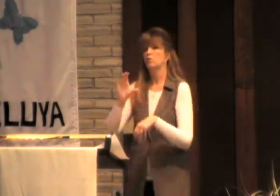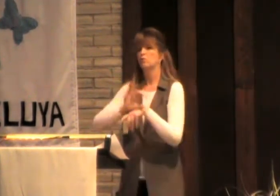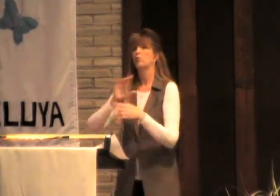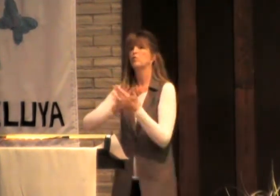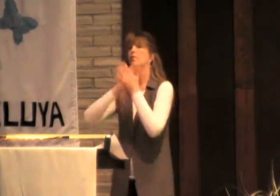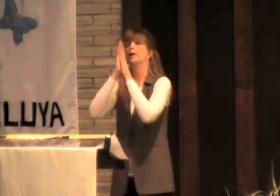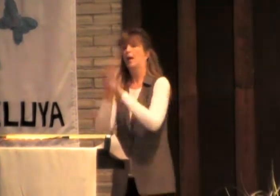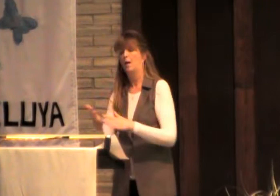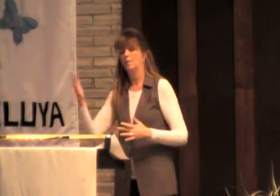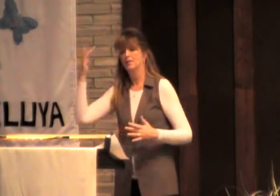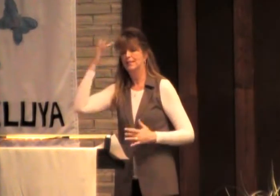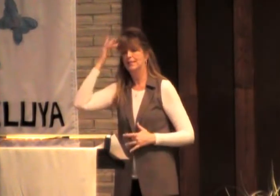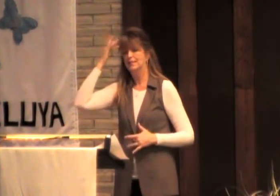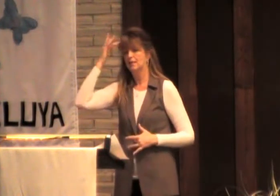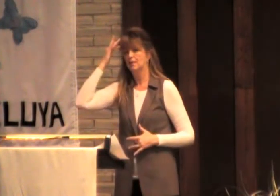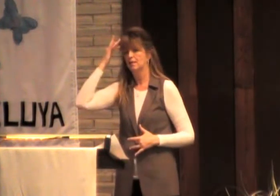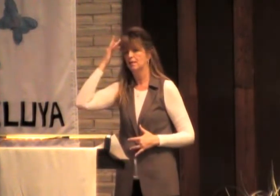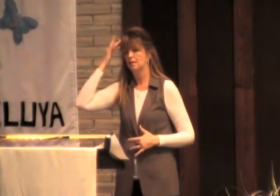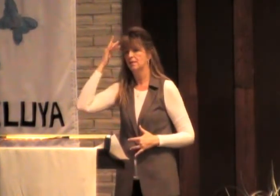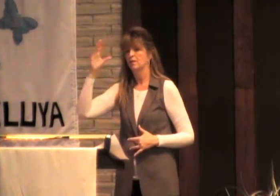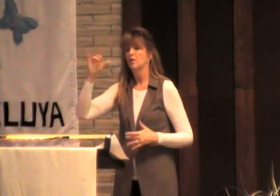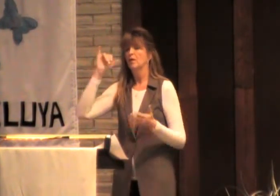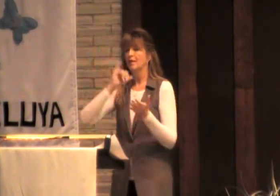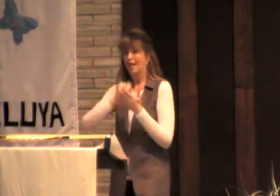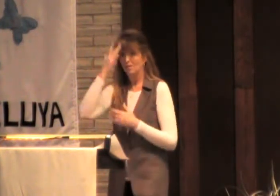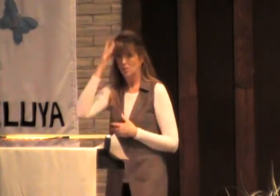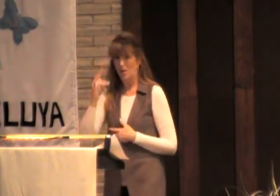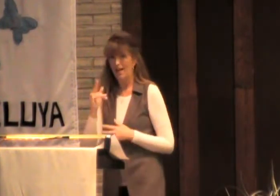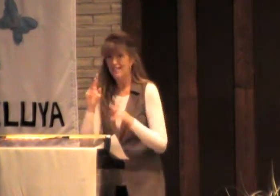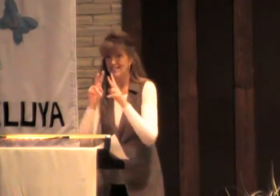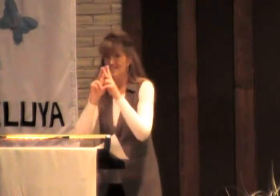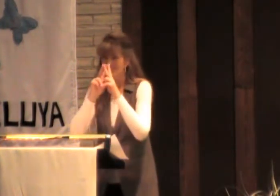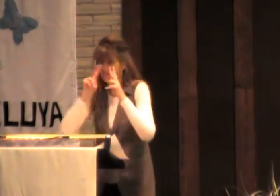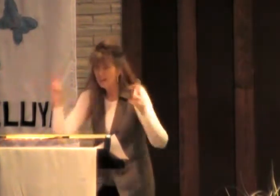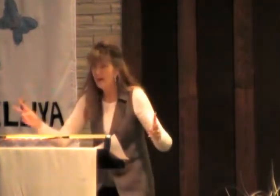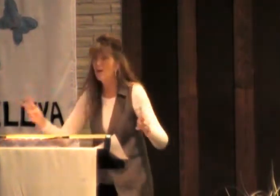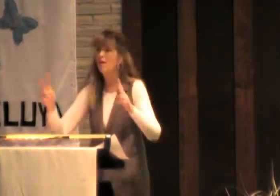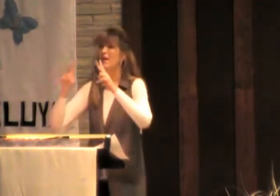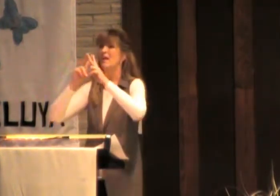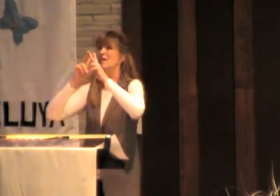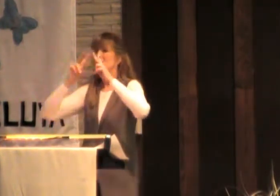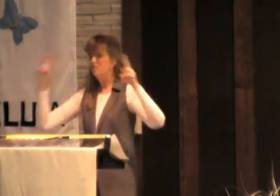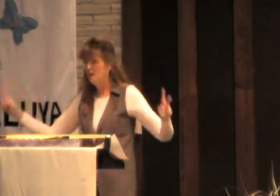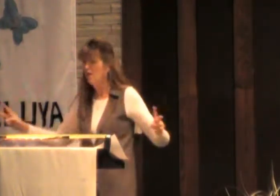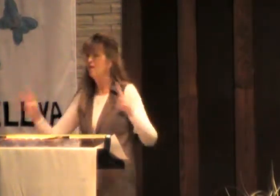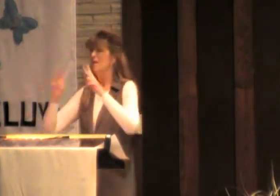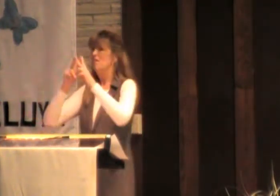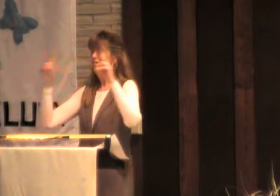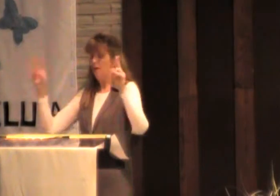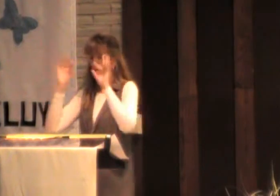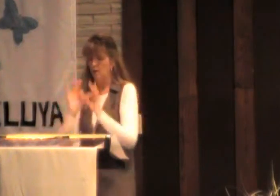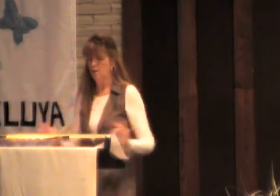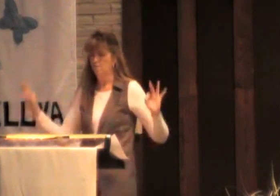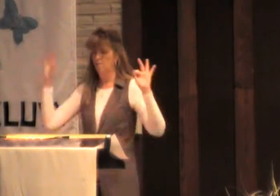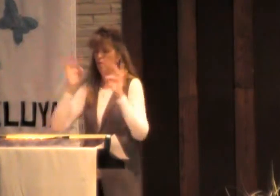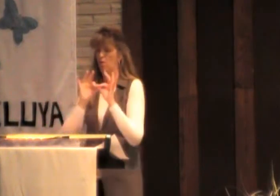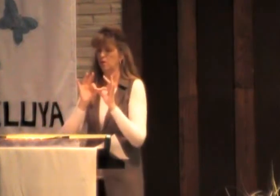response. And that causes this church, the church, to become sick. So that's why it's very, very,